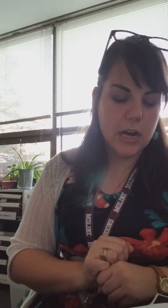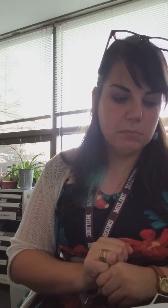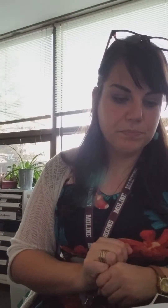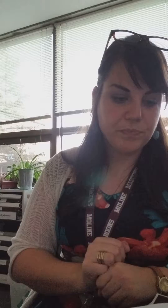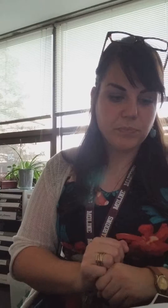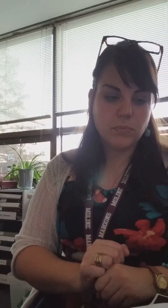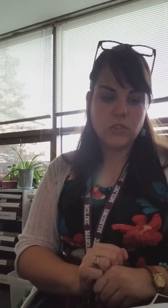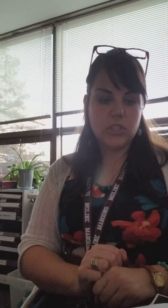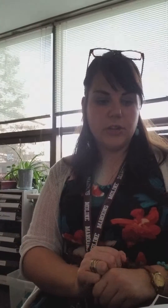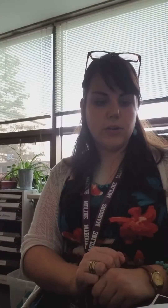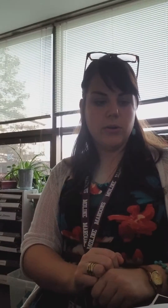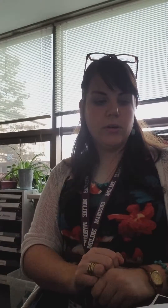eye. So,